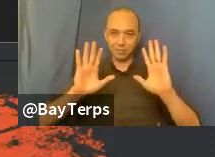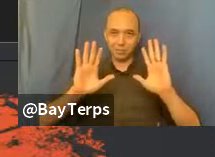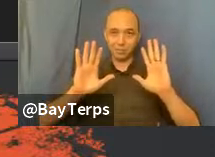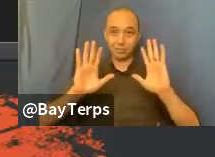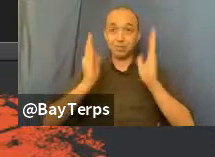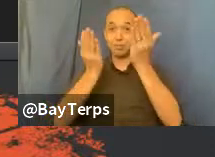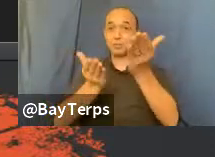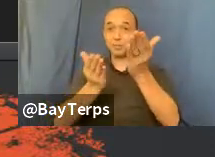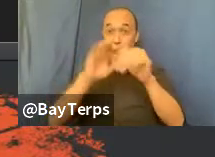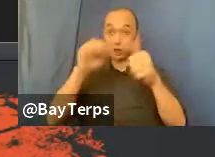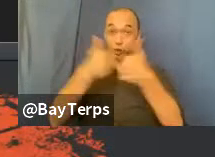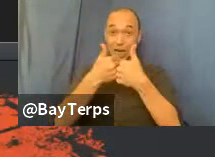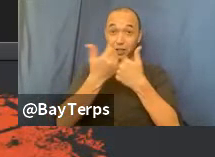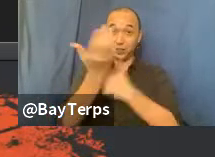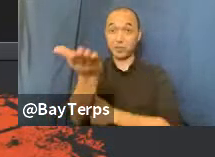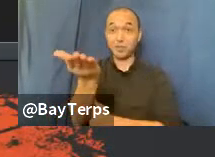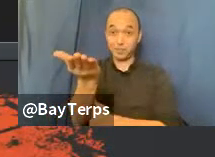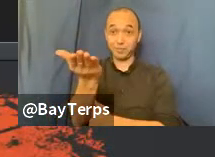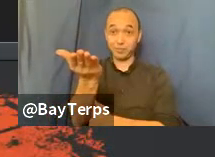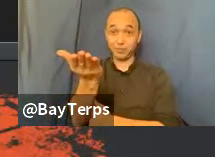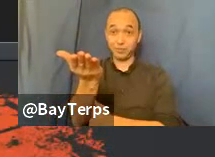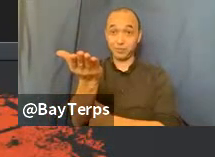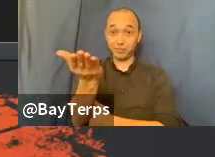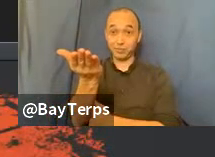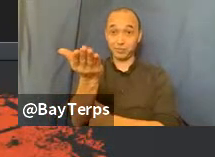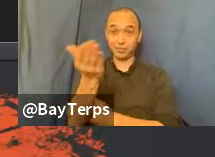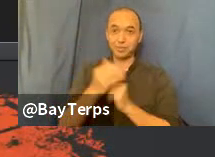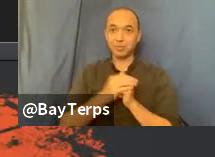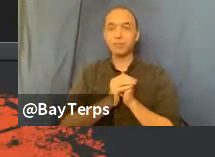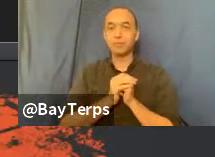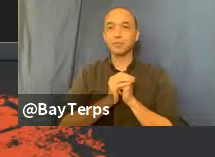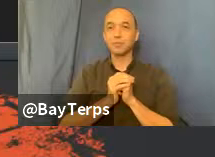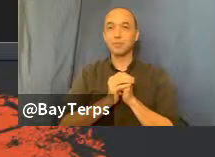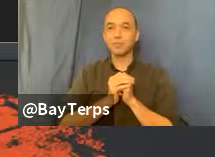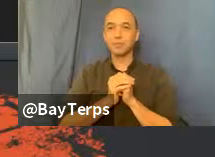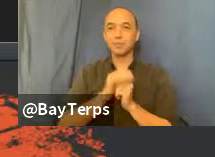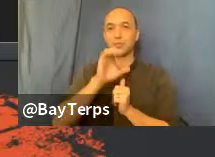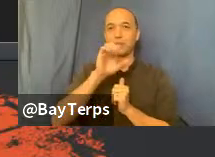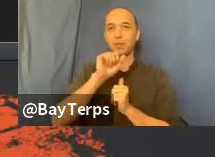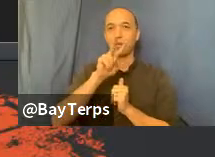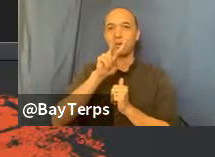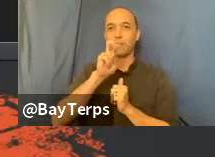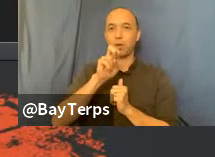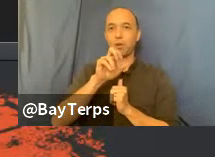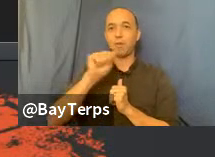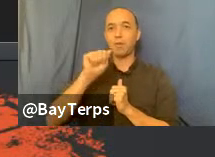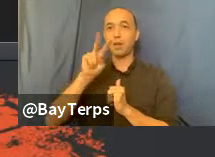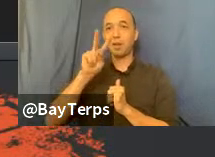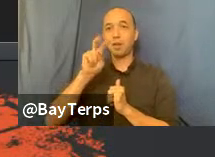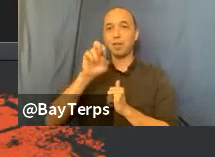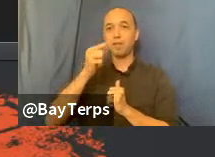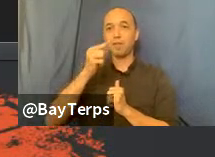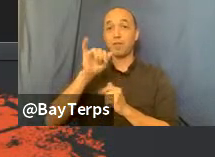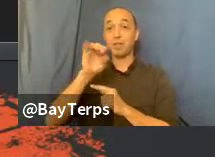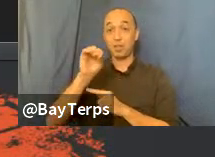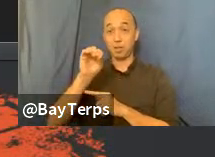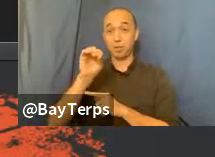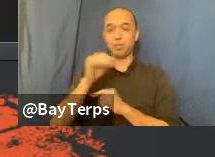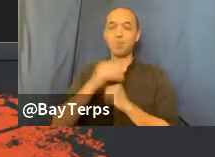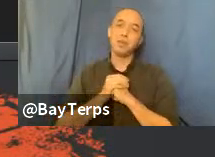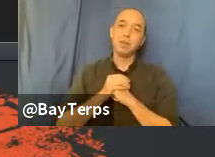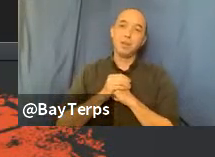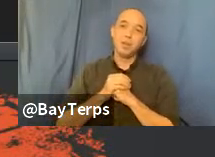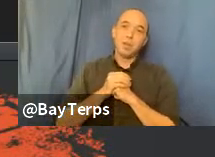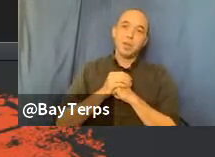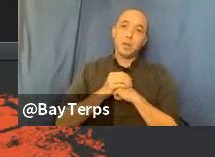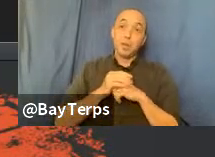This is your challenge. We're going to put that up in the list right now. So please go and check the list. And,